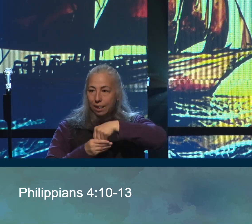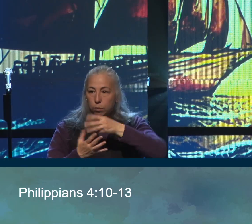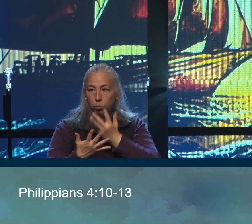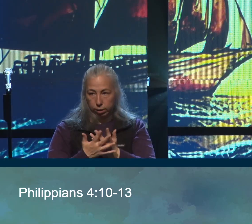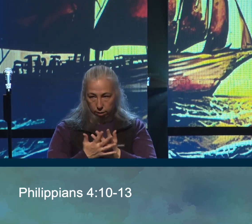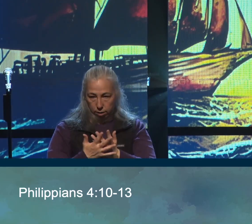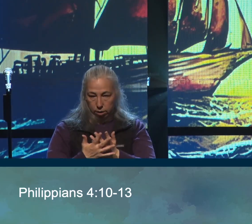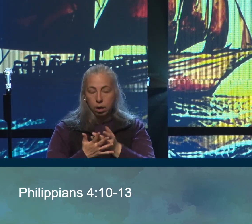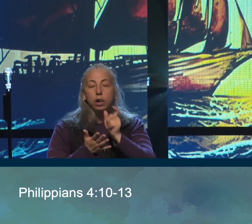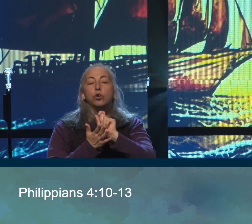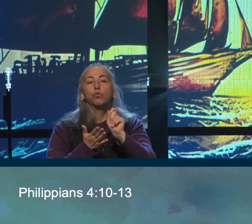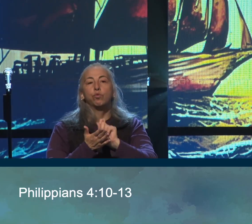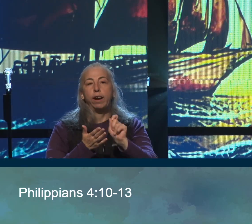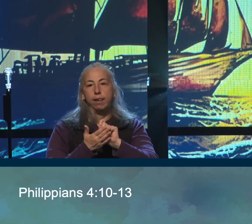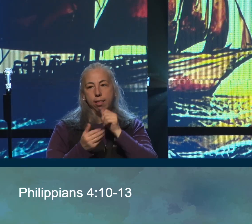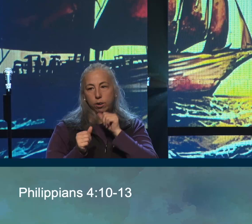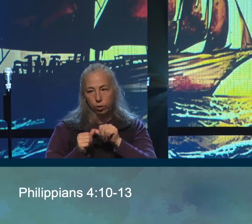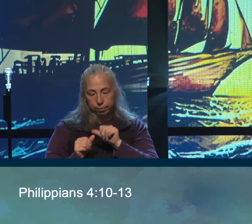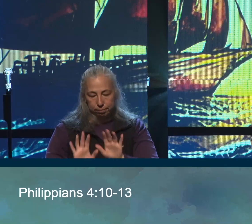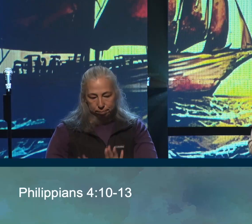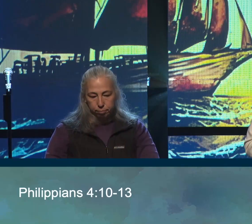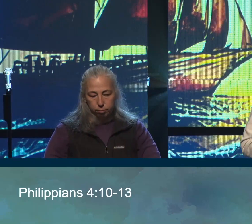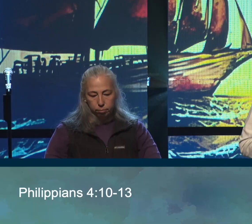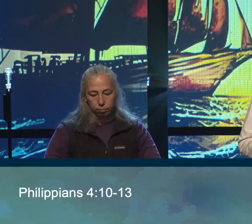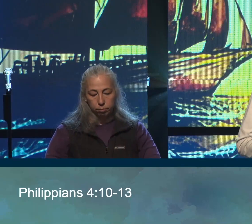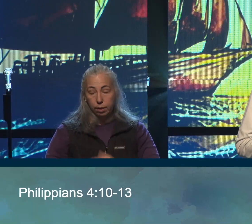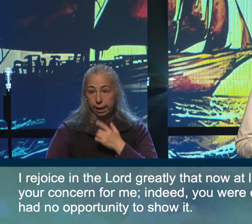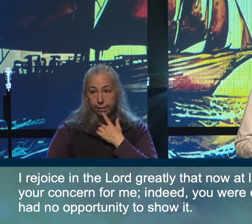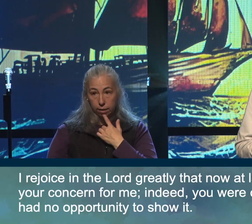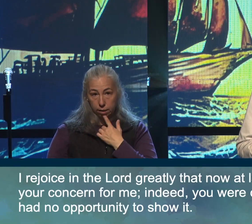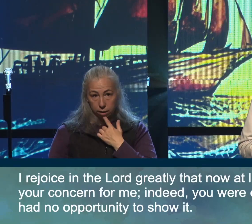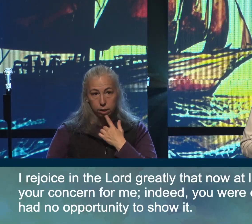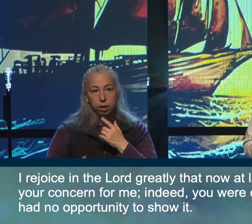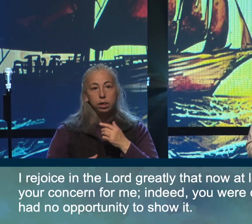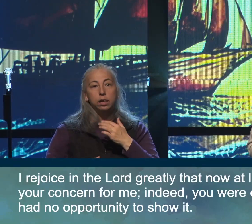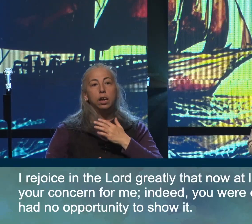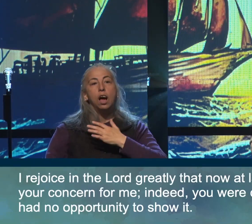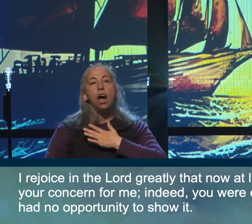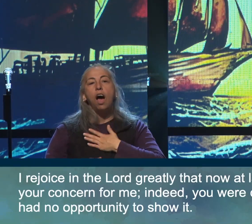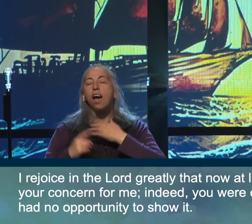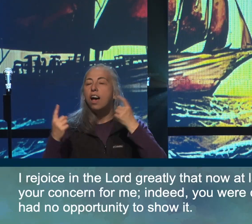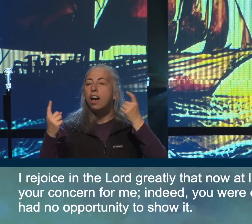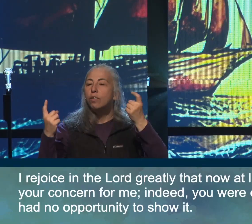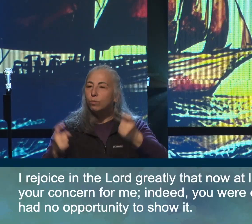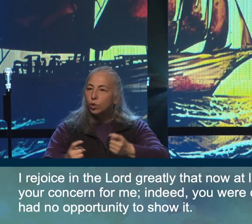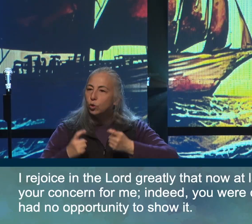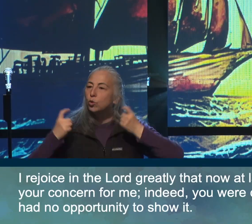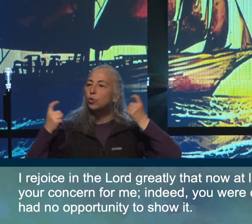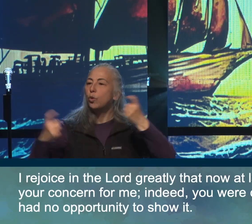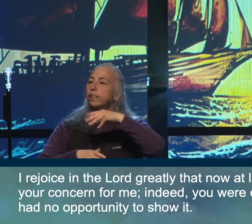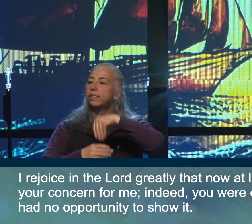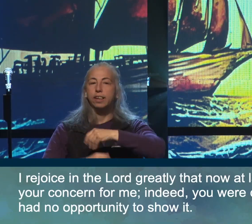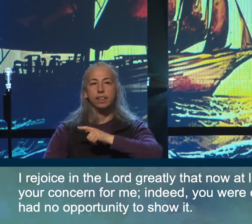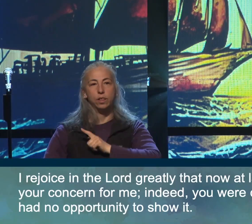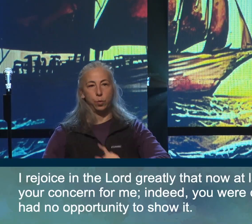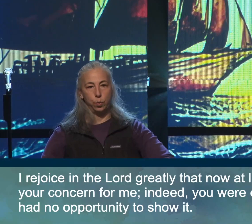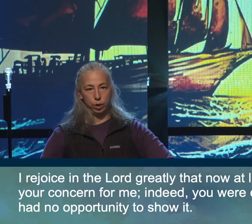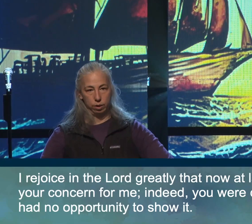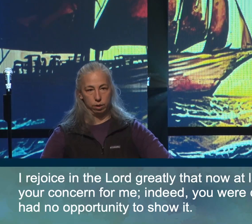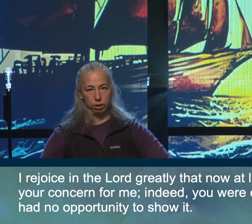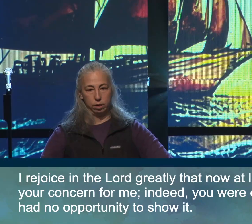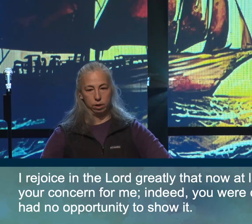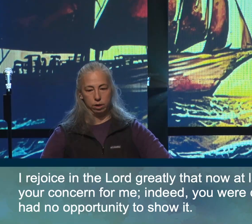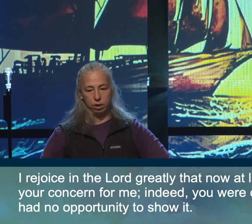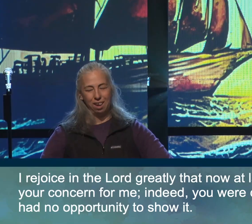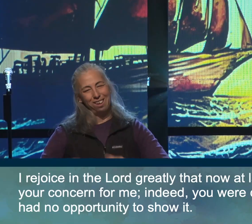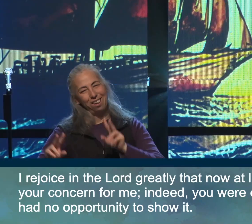okay? Paul's in prison when he's writing this letter, and he says this, I rejoice in the Lord greatly. I already have an issue with